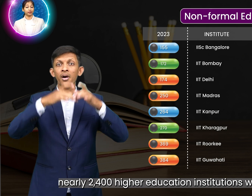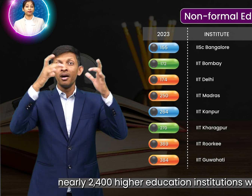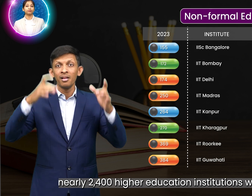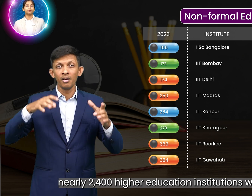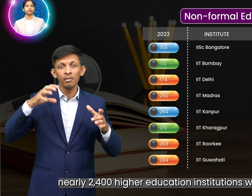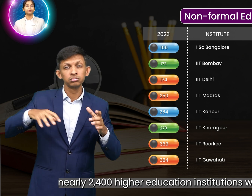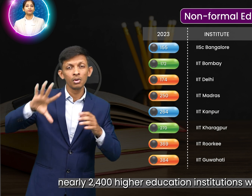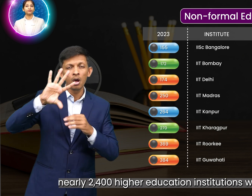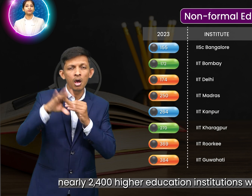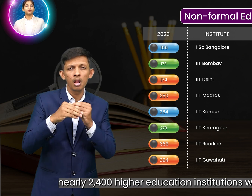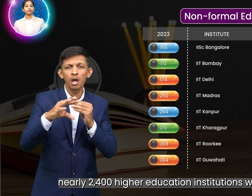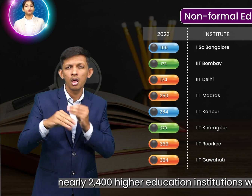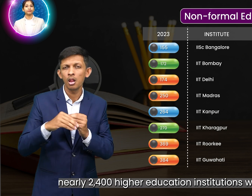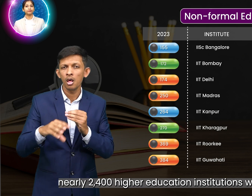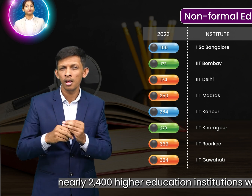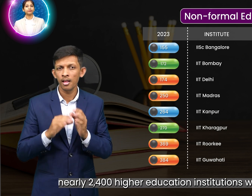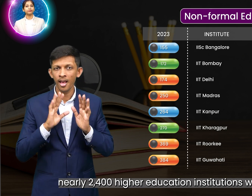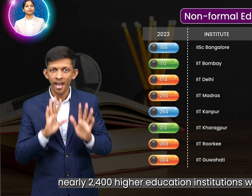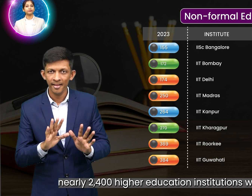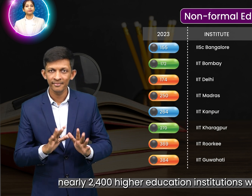added.